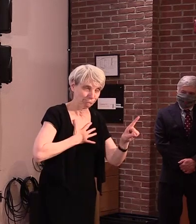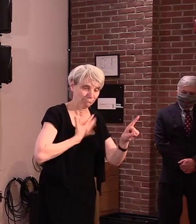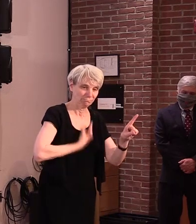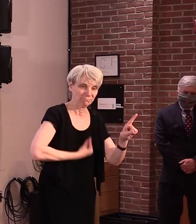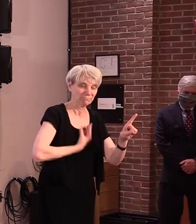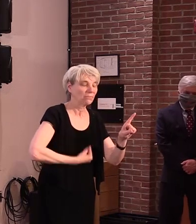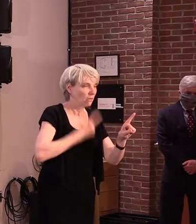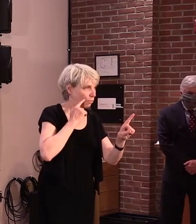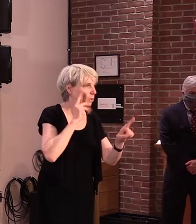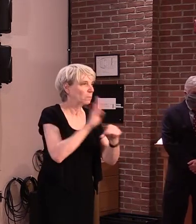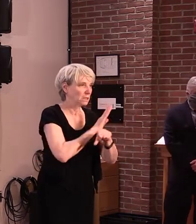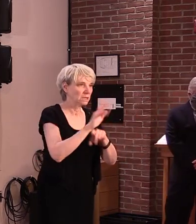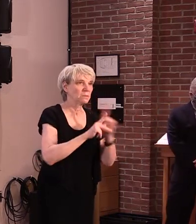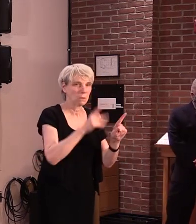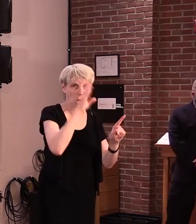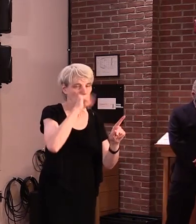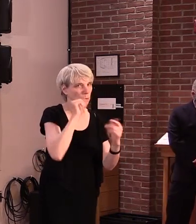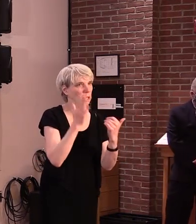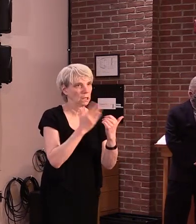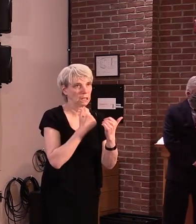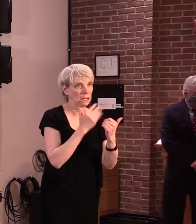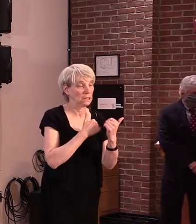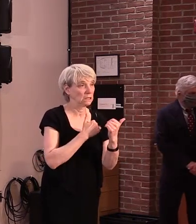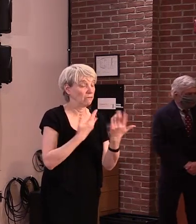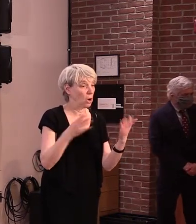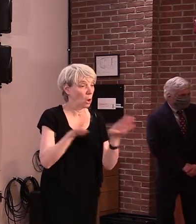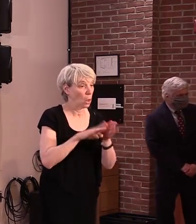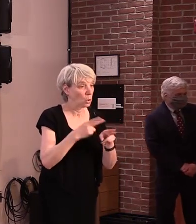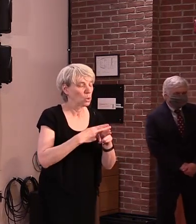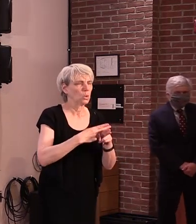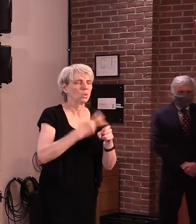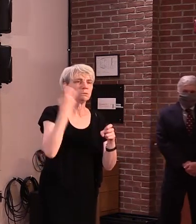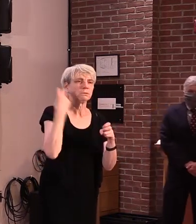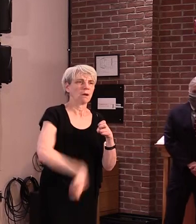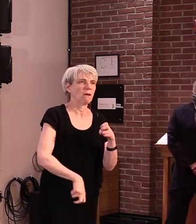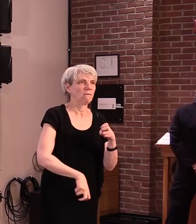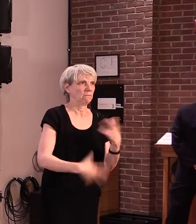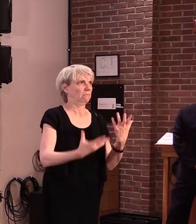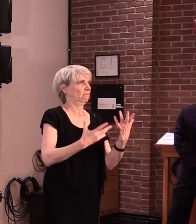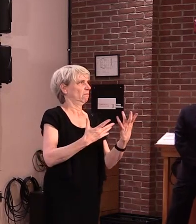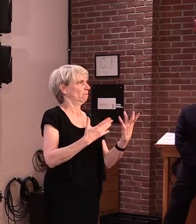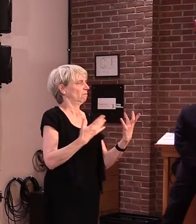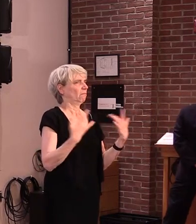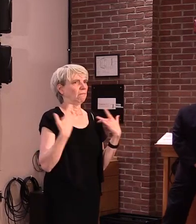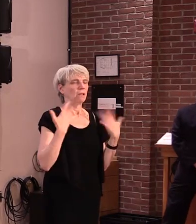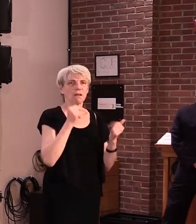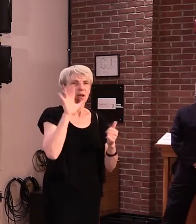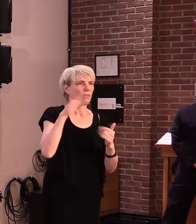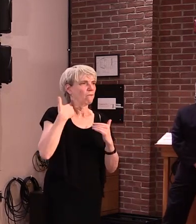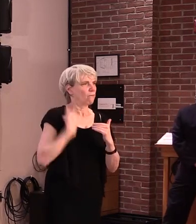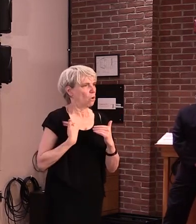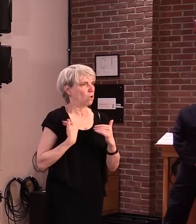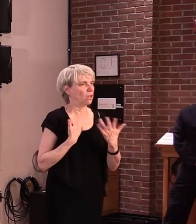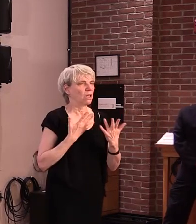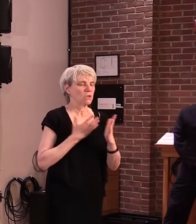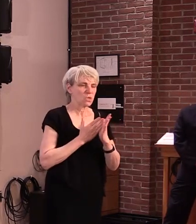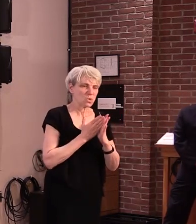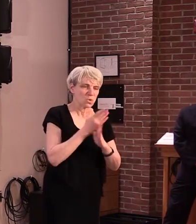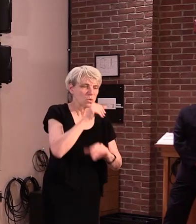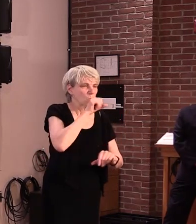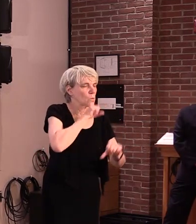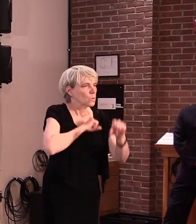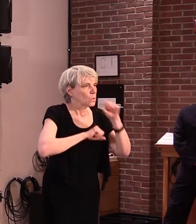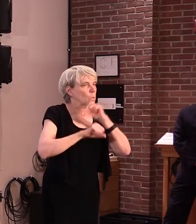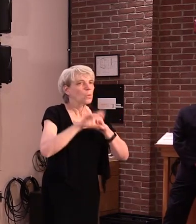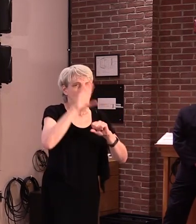all the business owners out there and what they have to go through, especially through no fault of their own over the last couple of months. But this is a step forward,